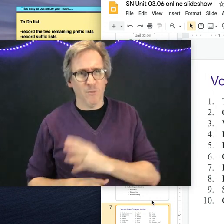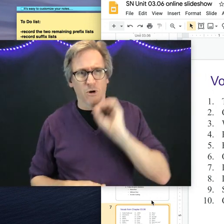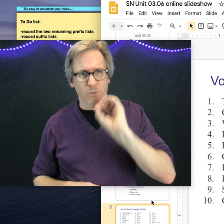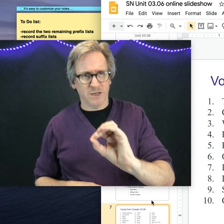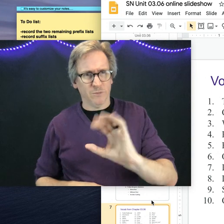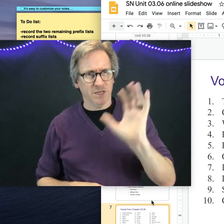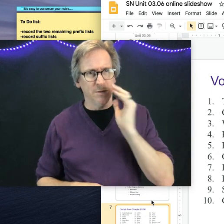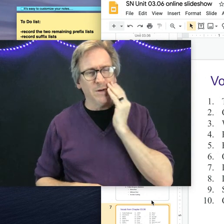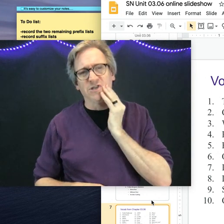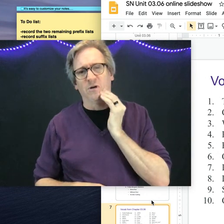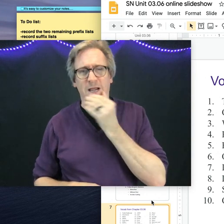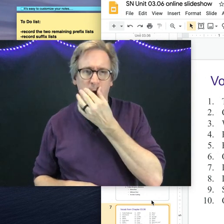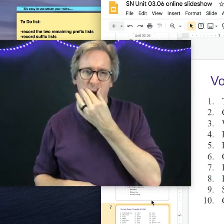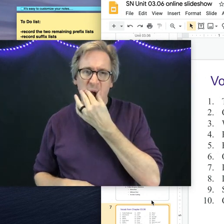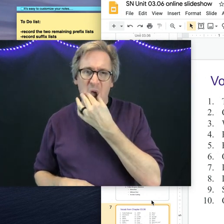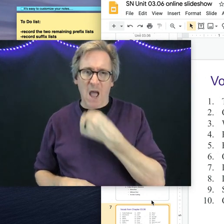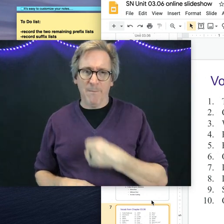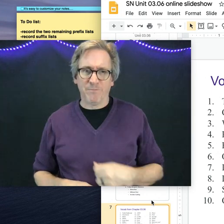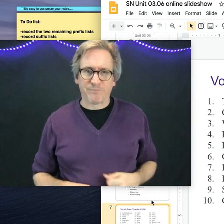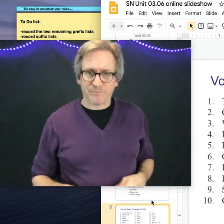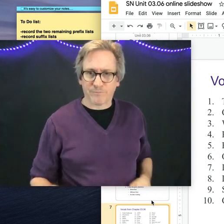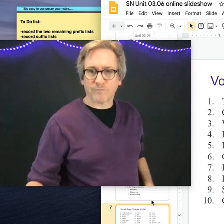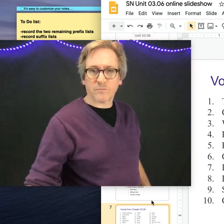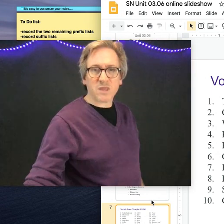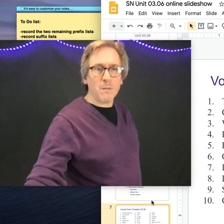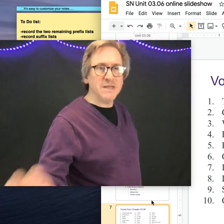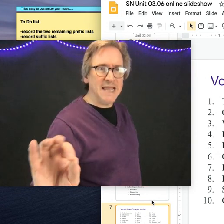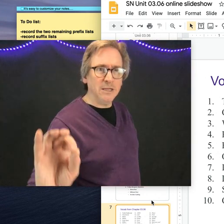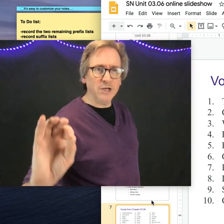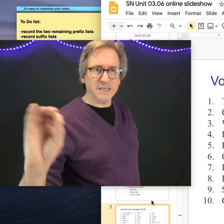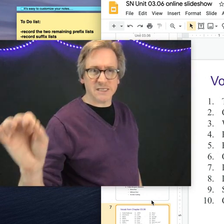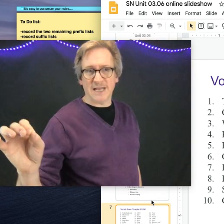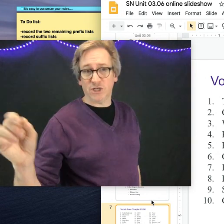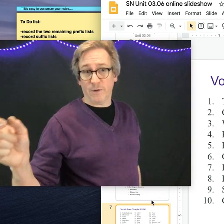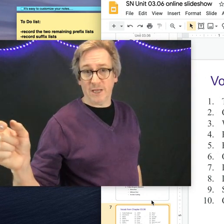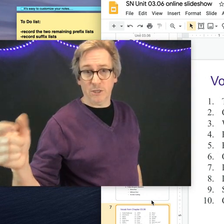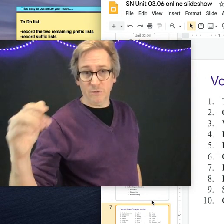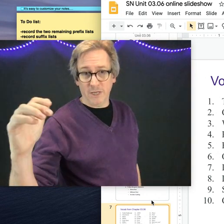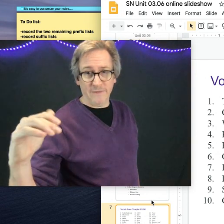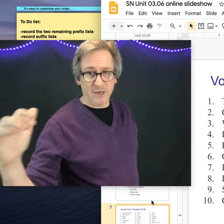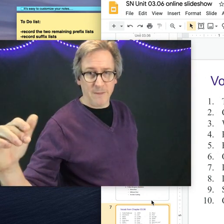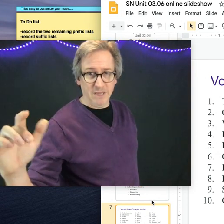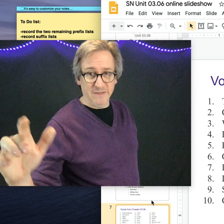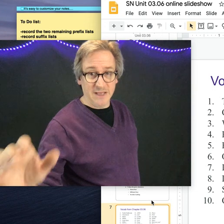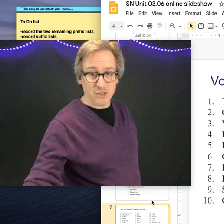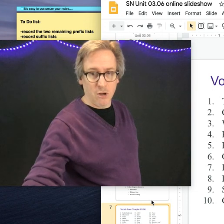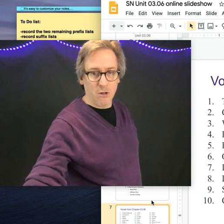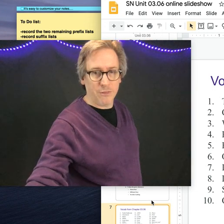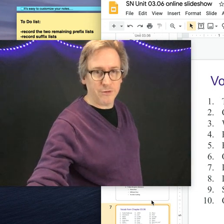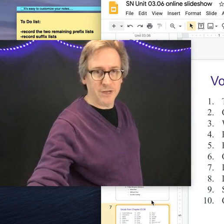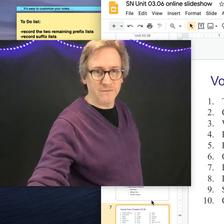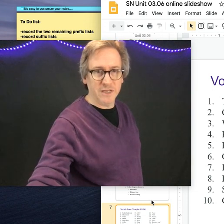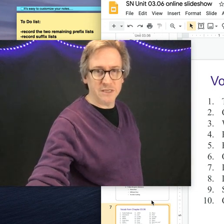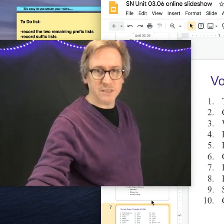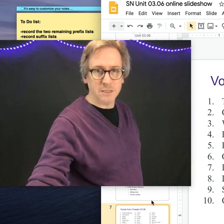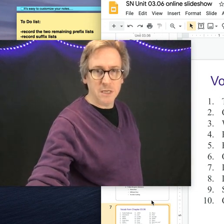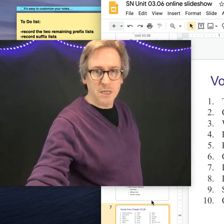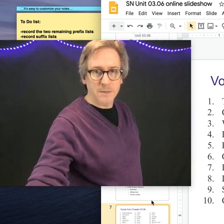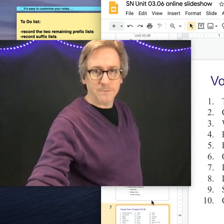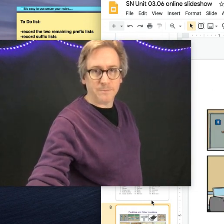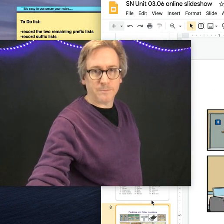through any more. We did a bunch already. But take a look at the slideshow I include, and that I believe has all 30 of